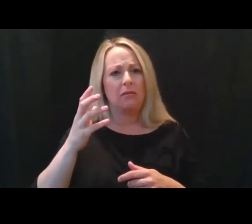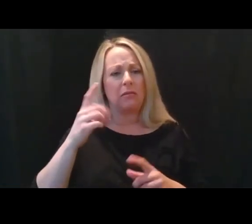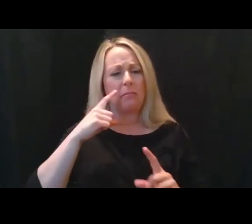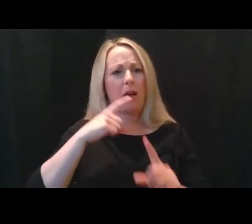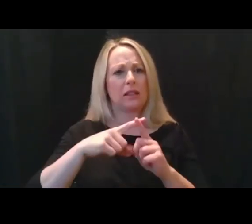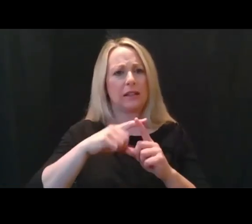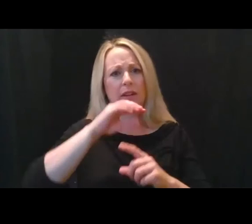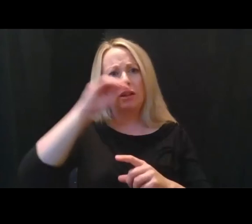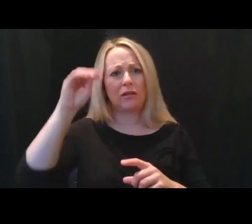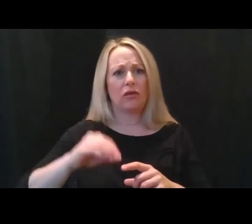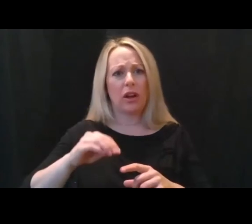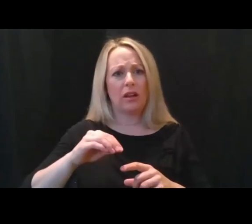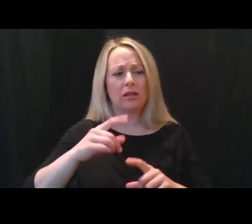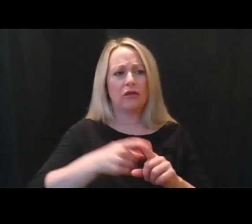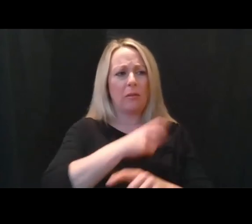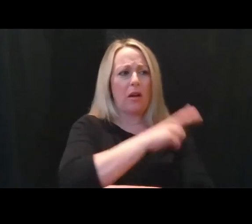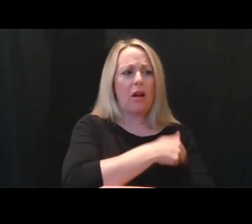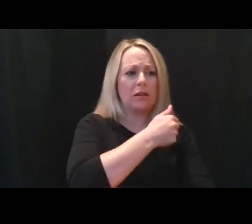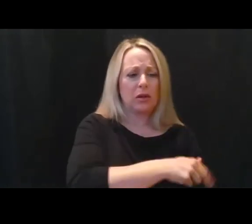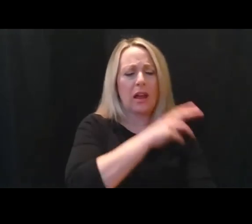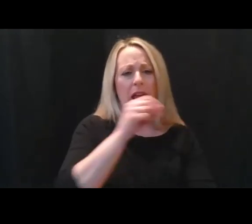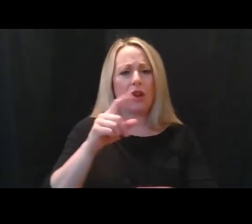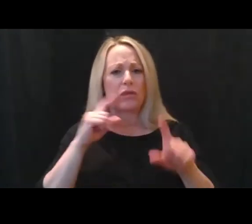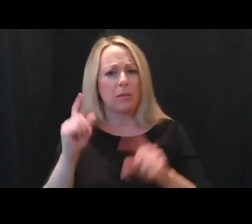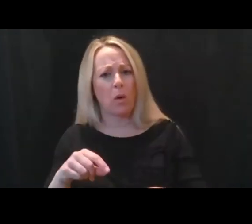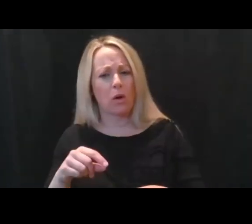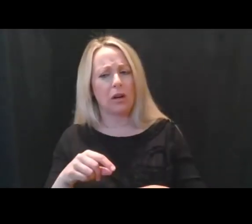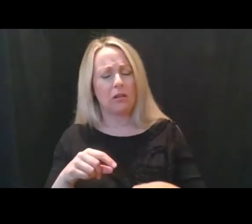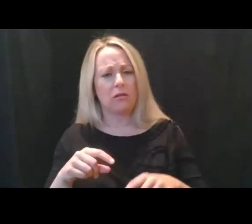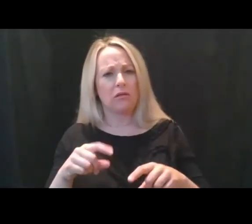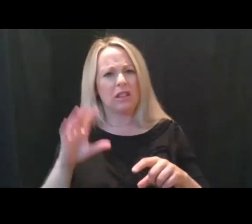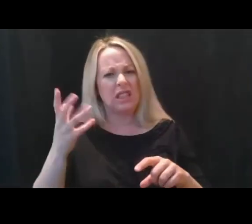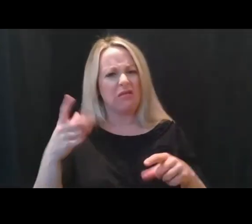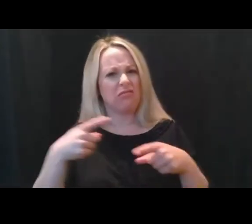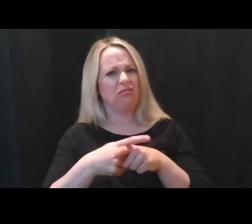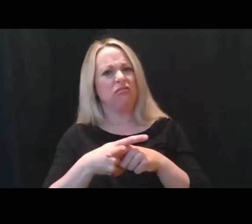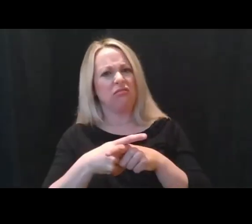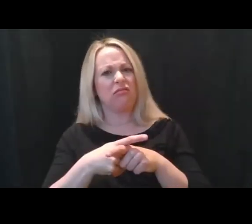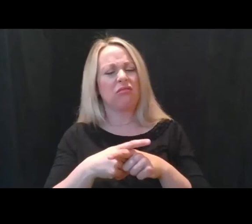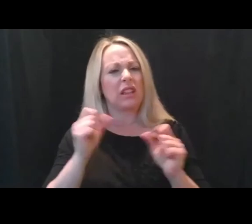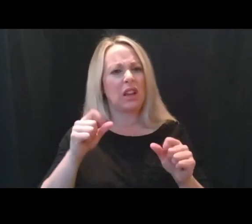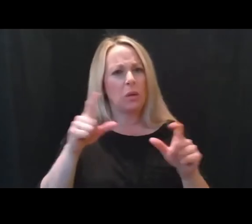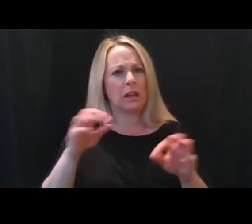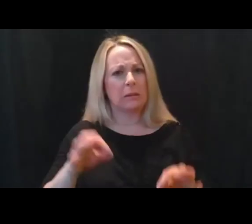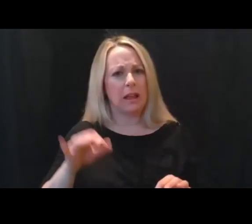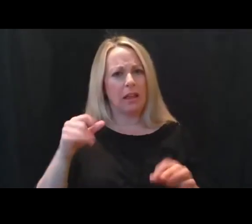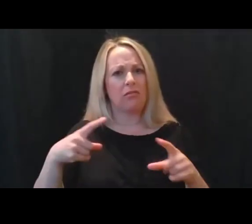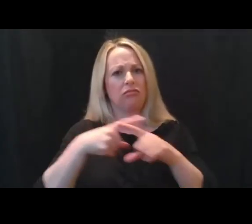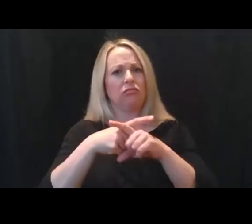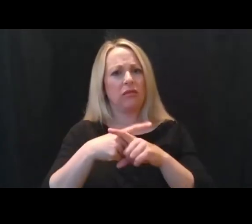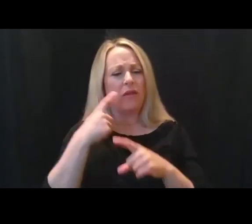by the hospitals and the case rates reported by the counties, excuse me. Can you explain that for our